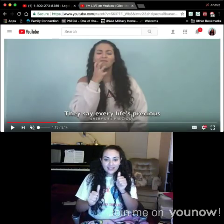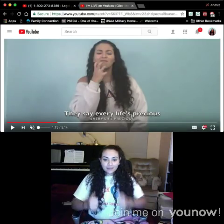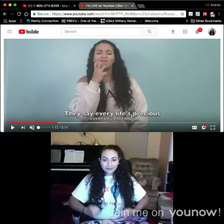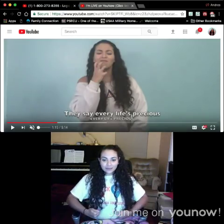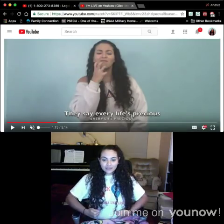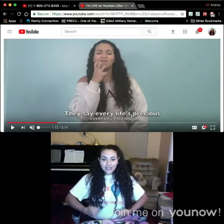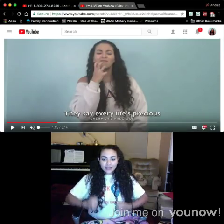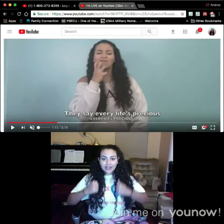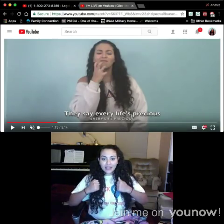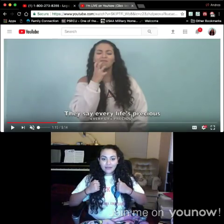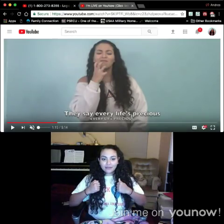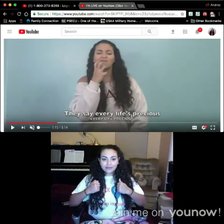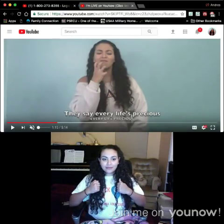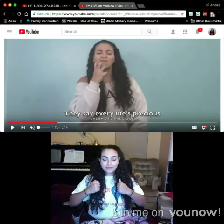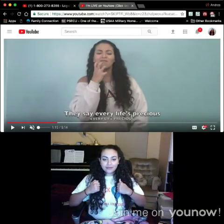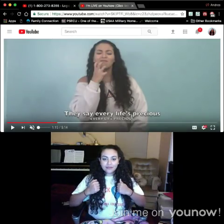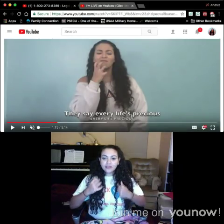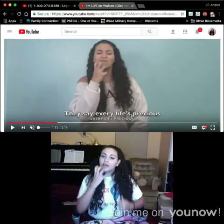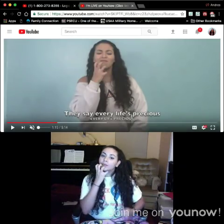Every life